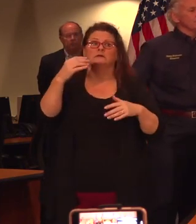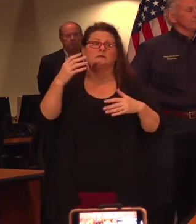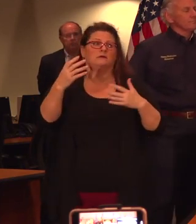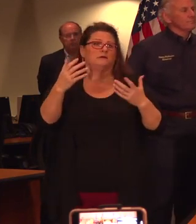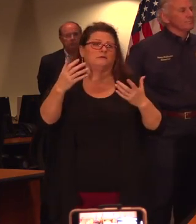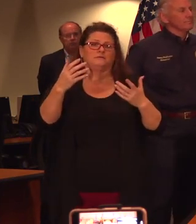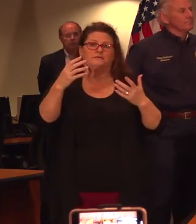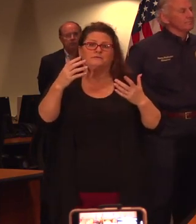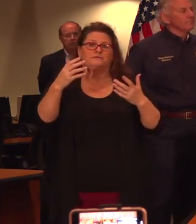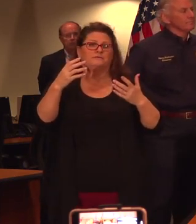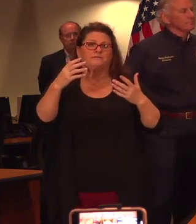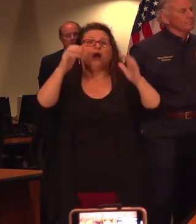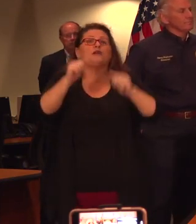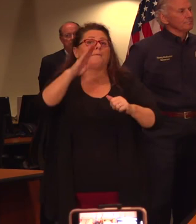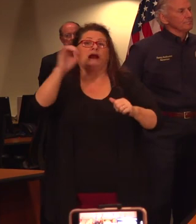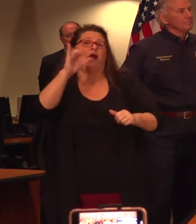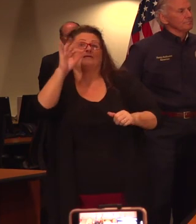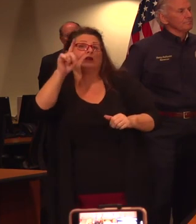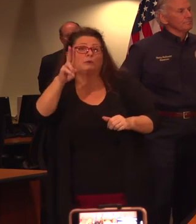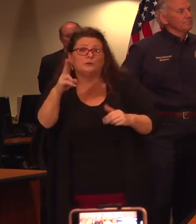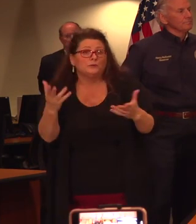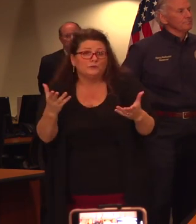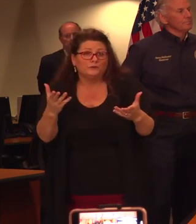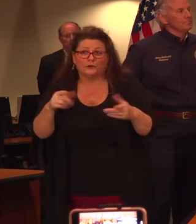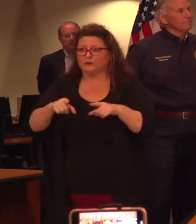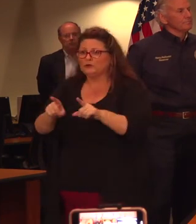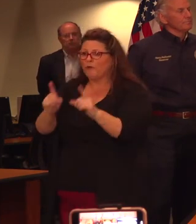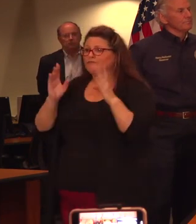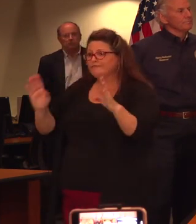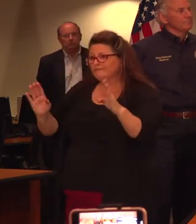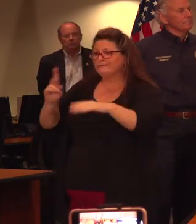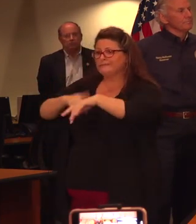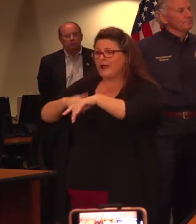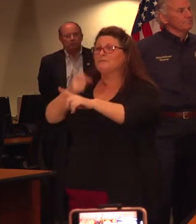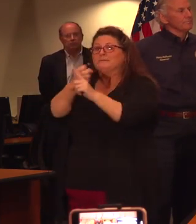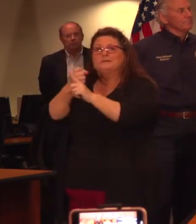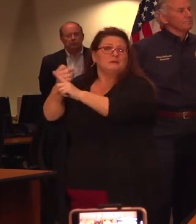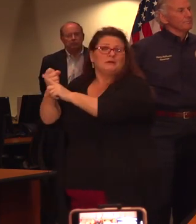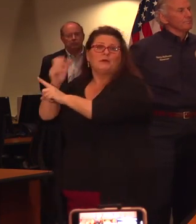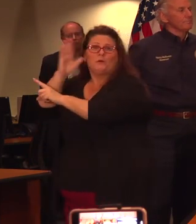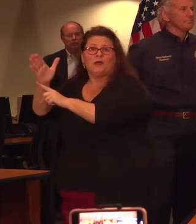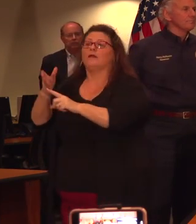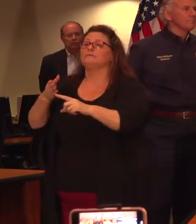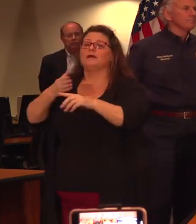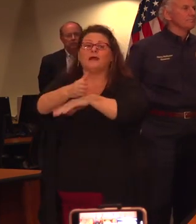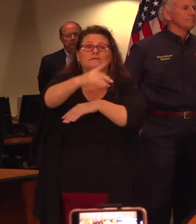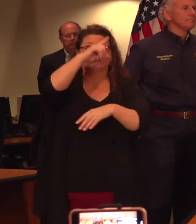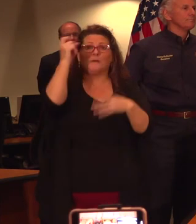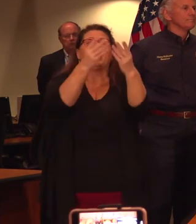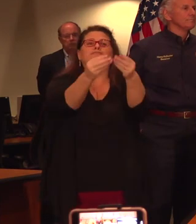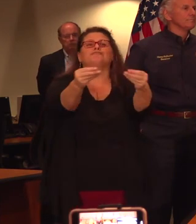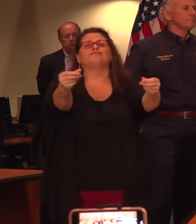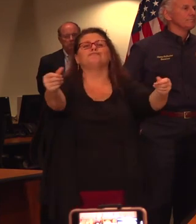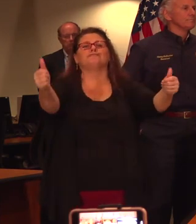may become seasonal like the flu. There are so many unknowns, but the way pandemics have behaved historically is that they eventually will